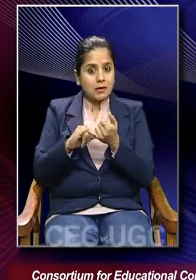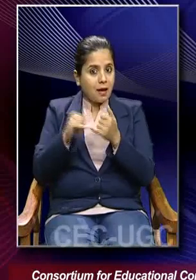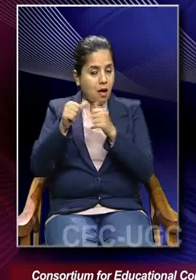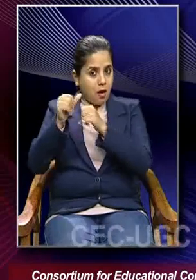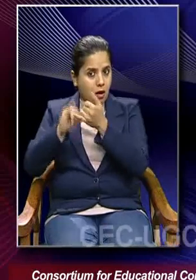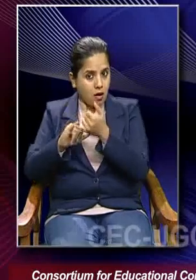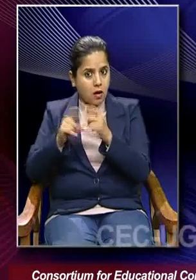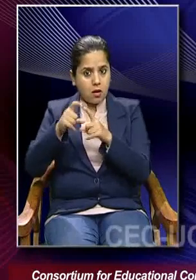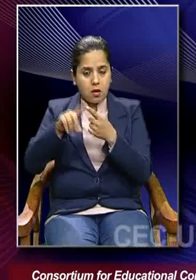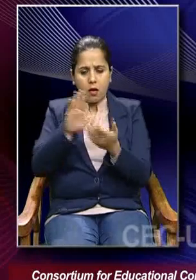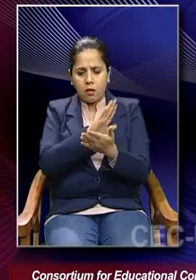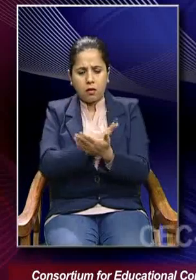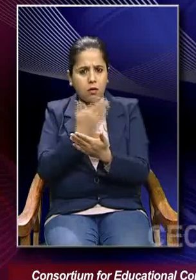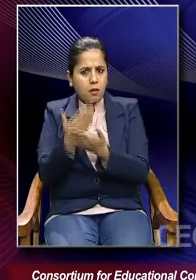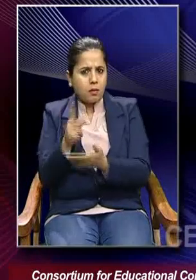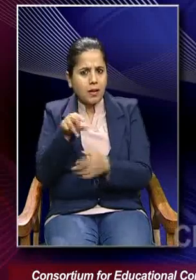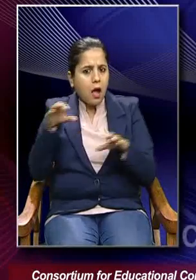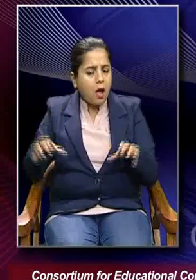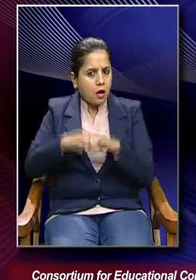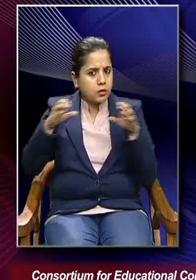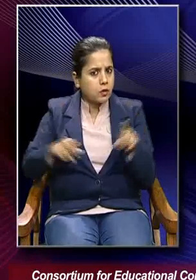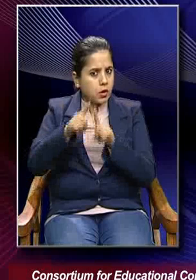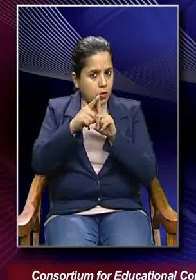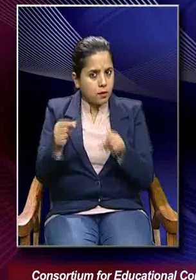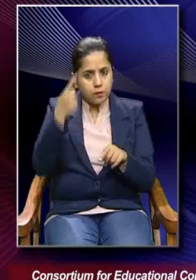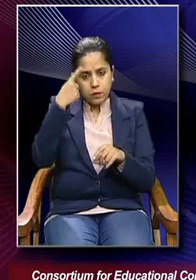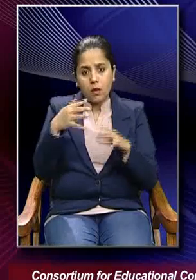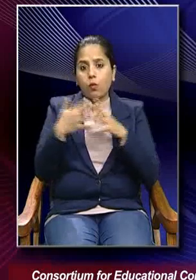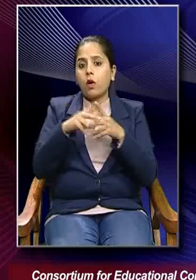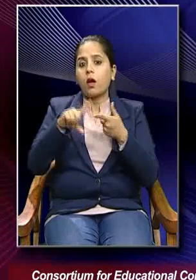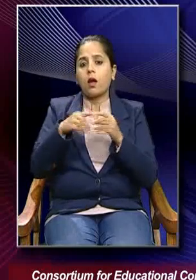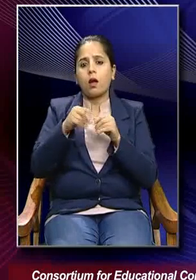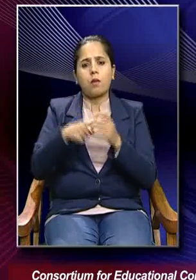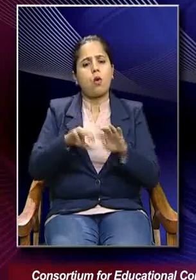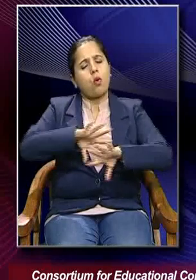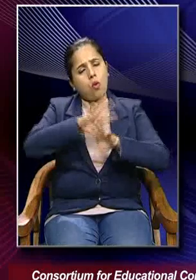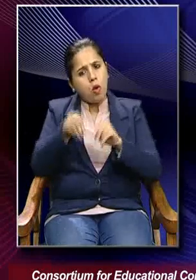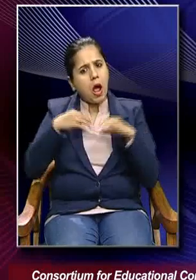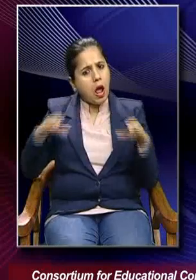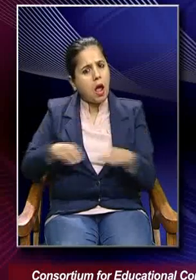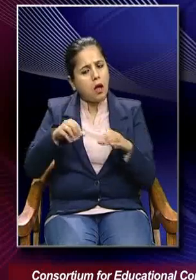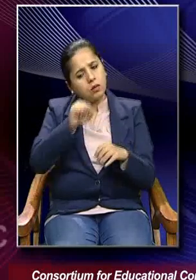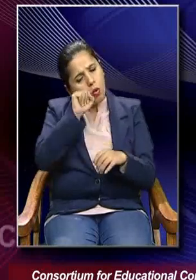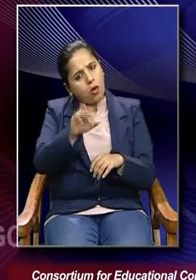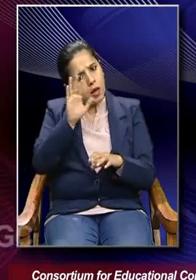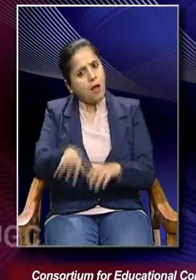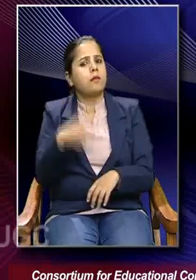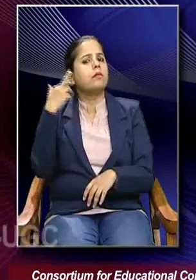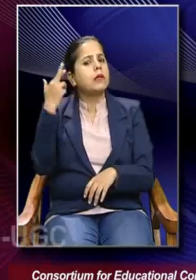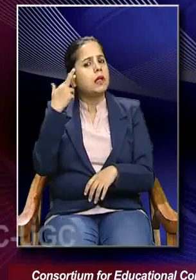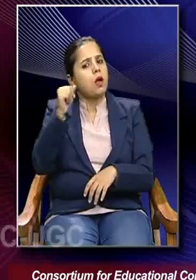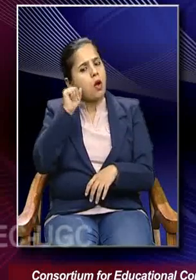or interpretative action. For Weber, every action had a meaning, and you